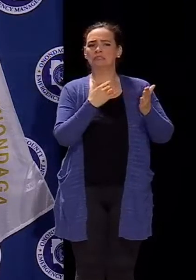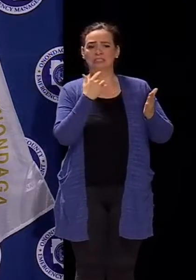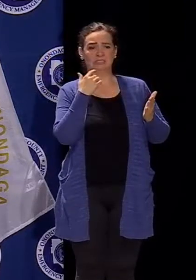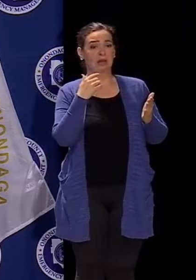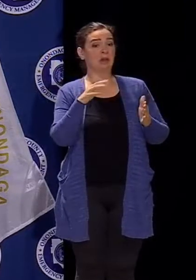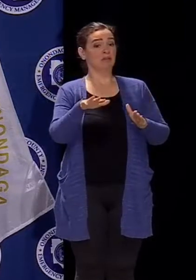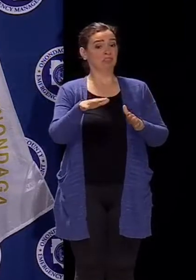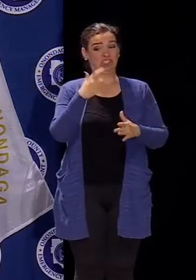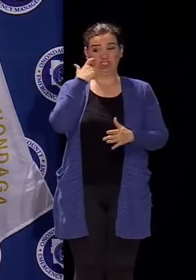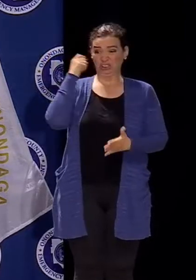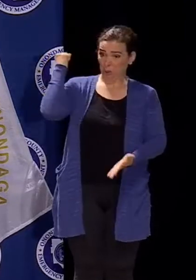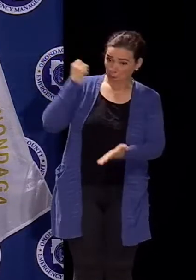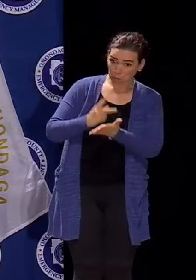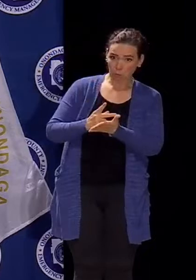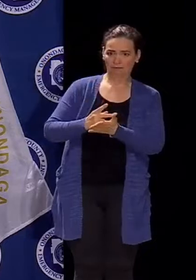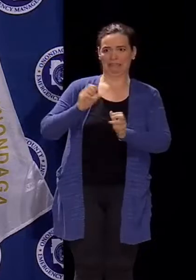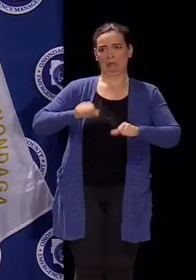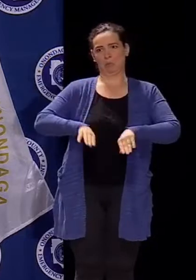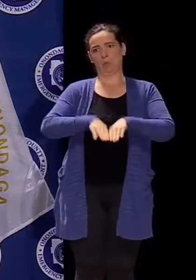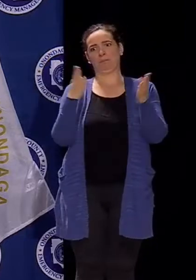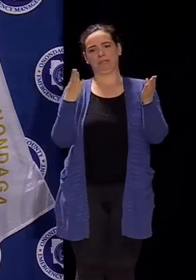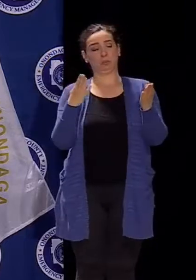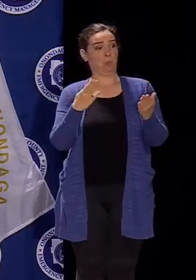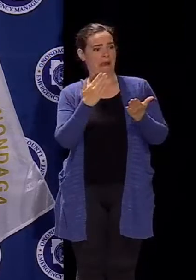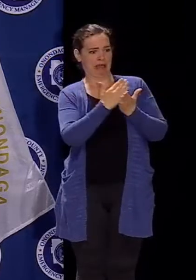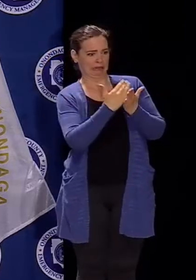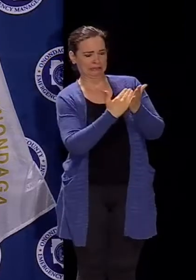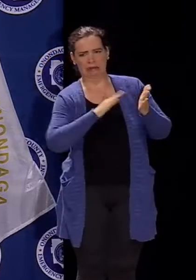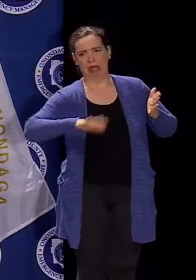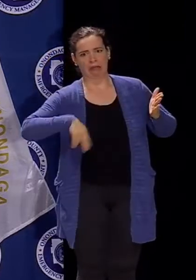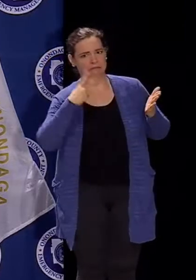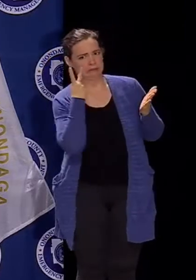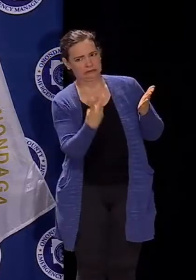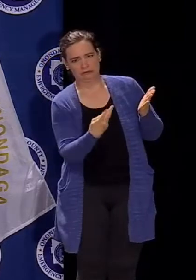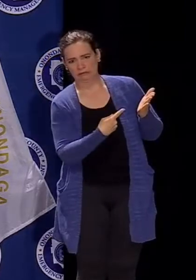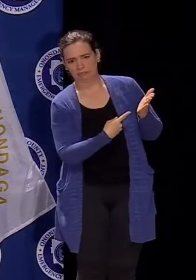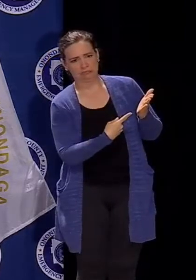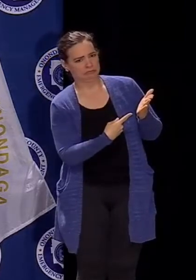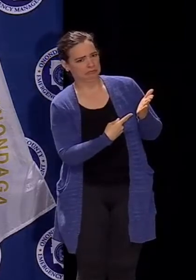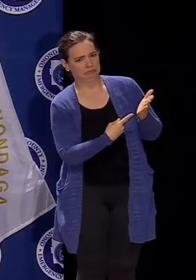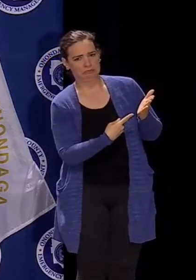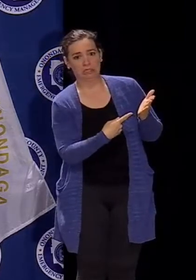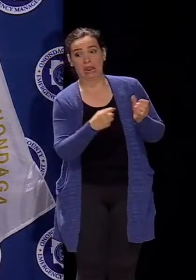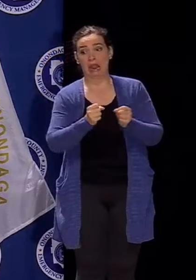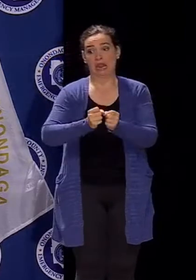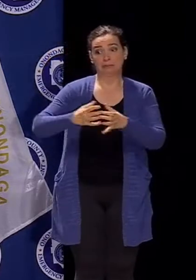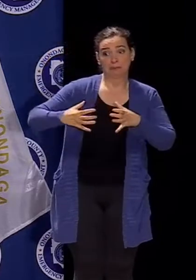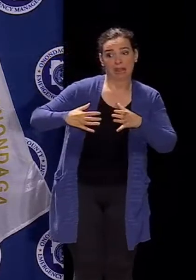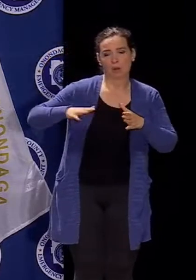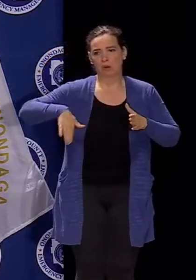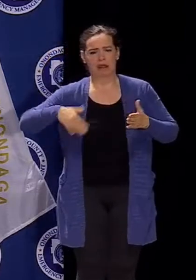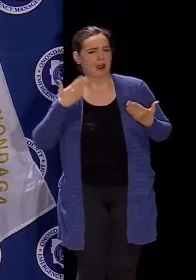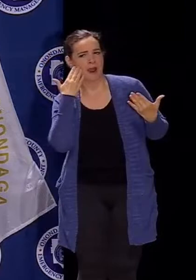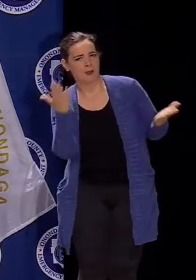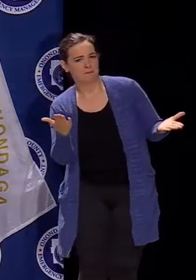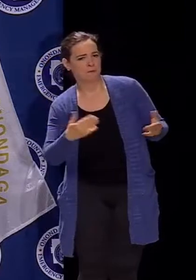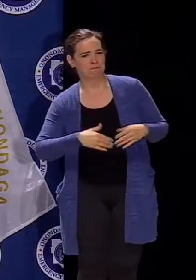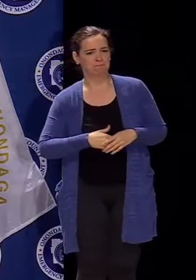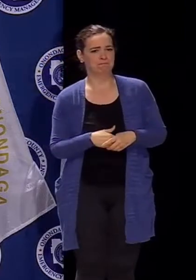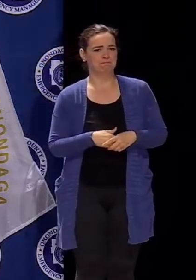the ability is there to expand or not. I can look at my executive powers